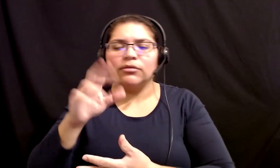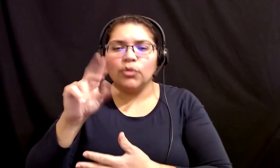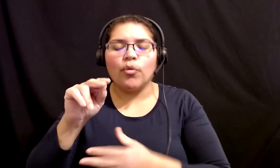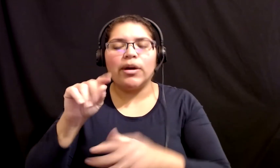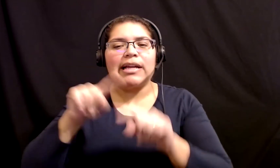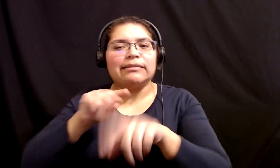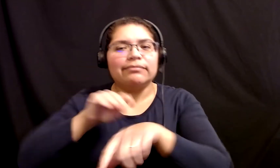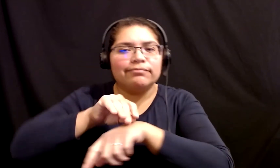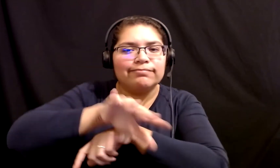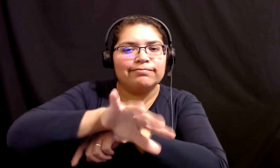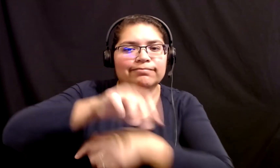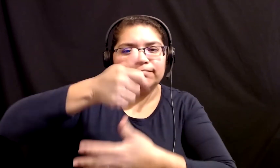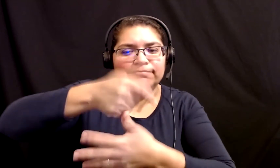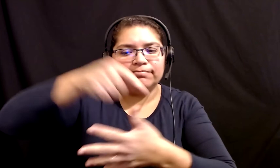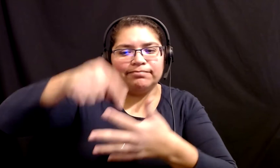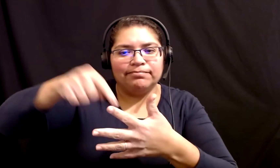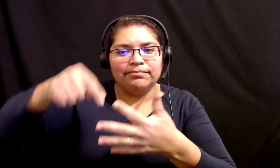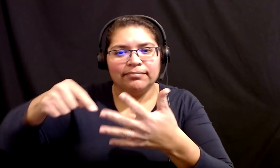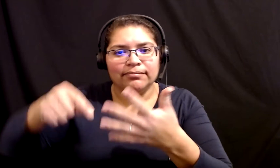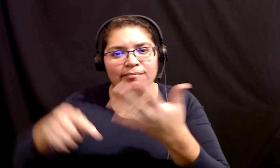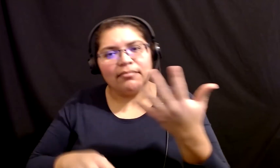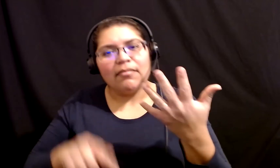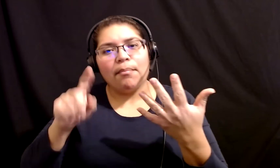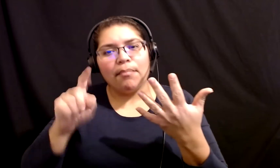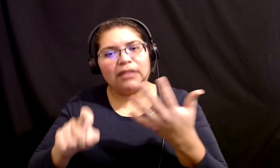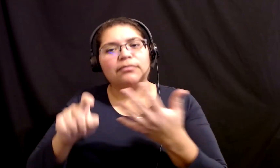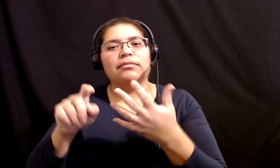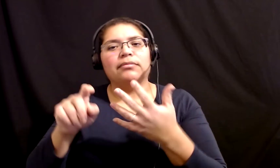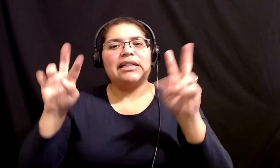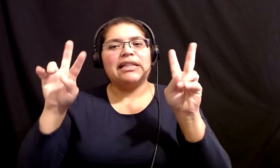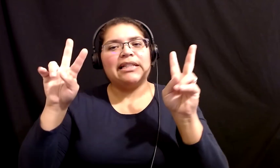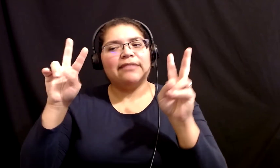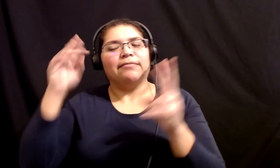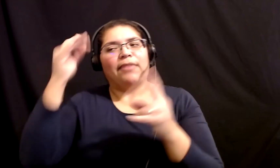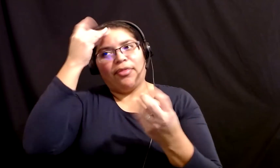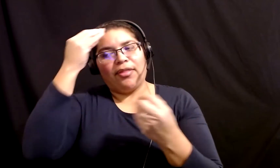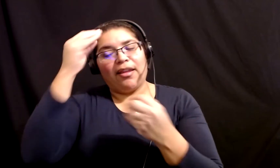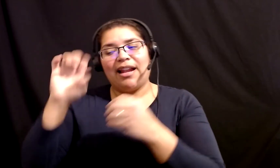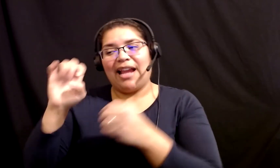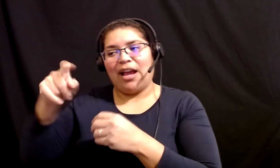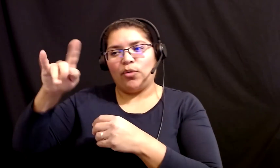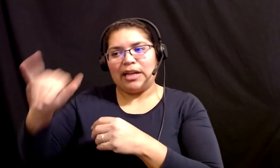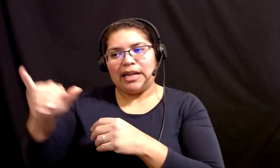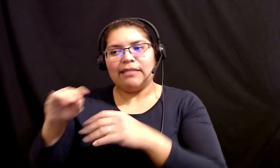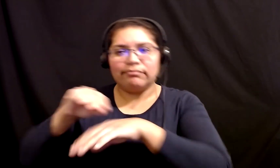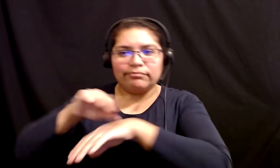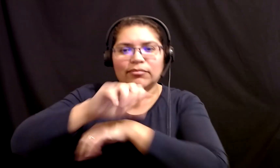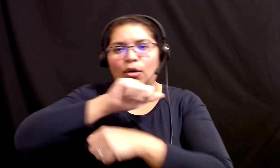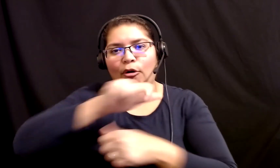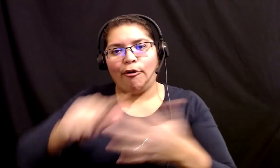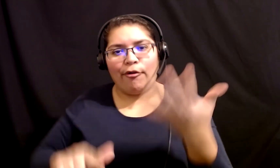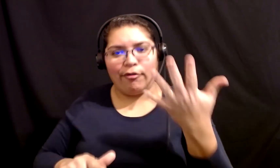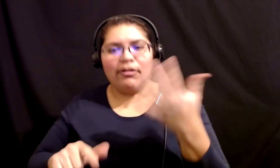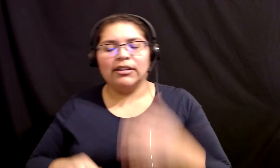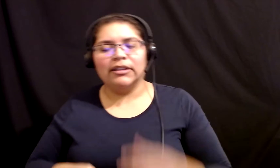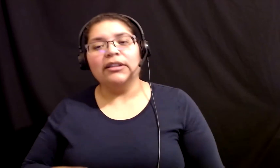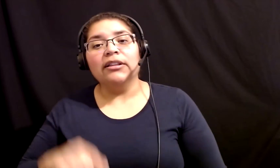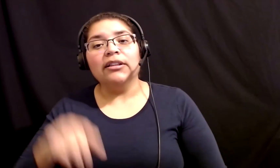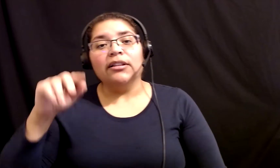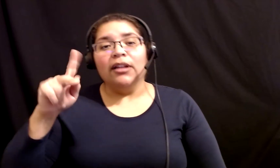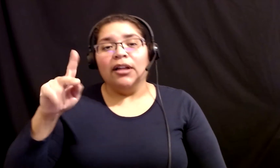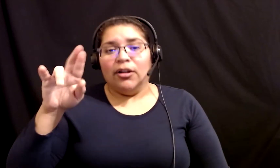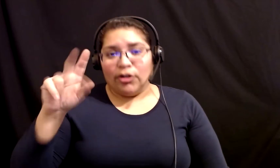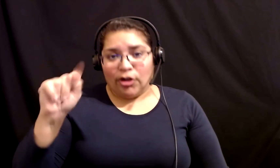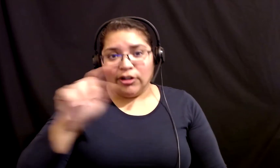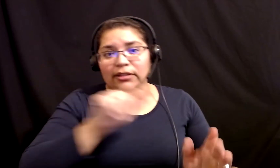pours into each bucket. So it needs to be considered for every bucket. So thank you very much. Kurt, and then